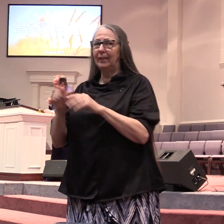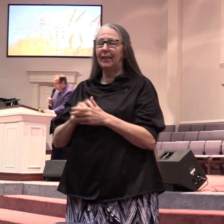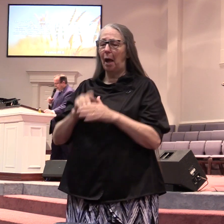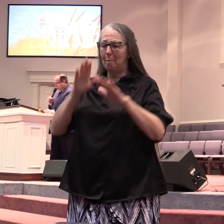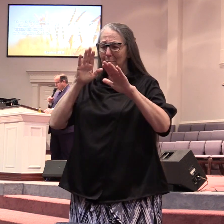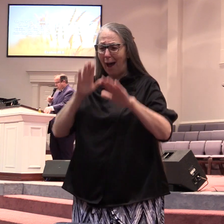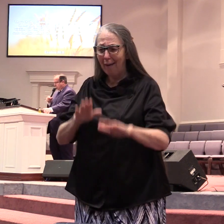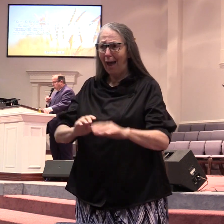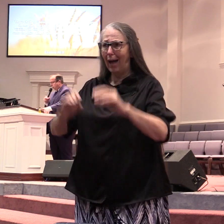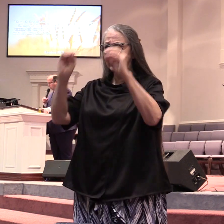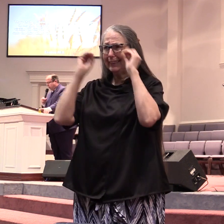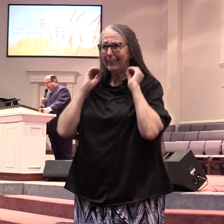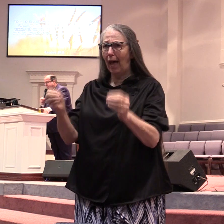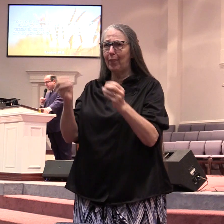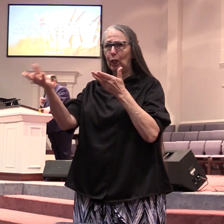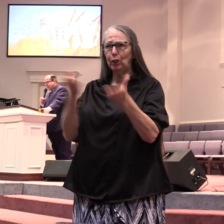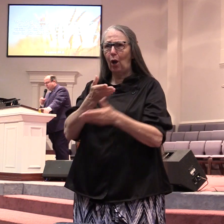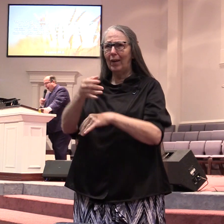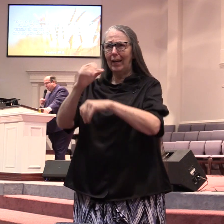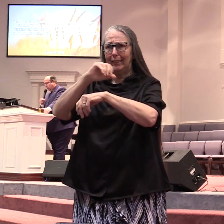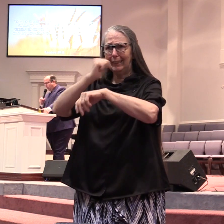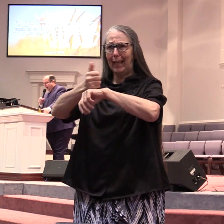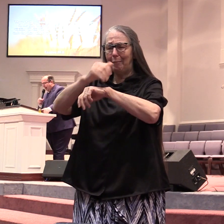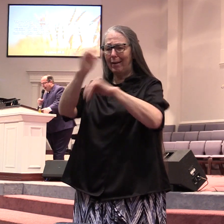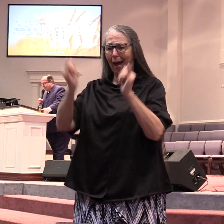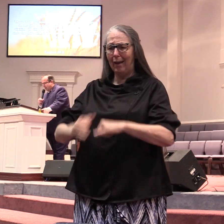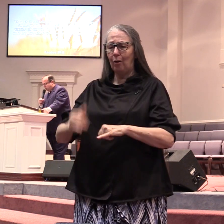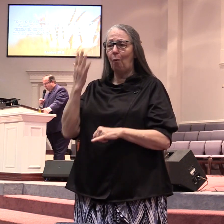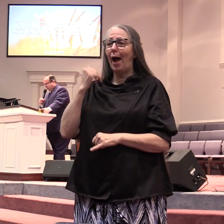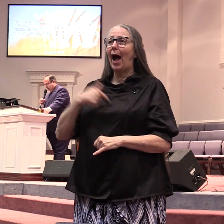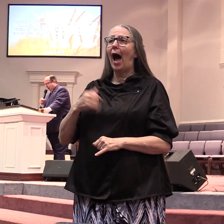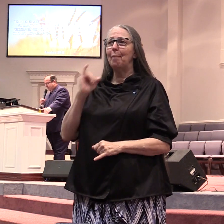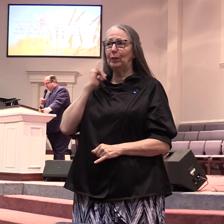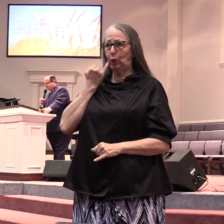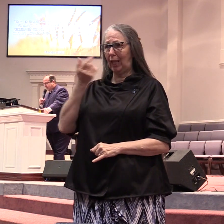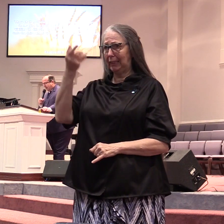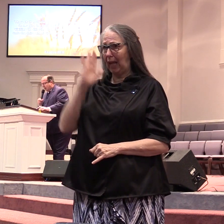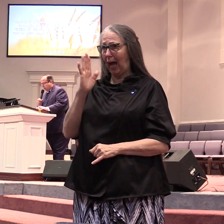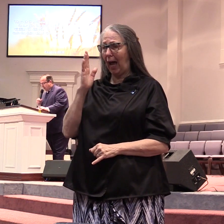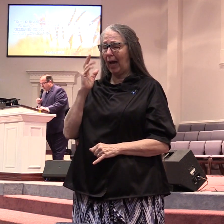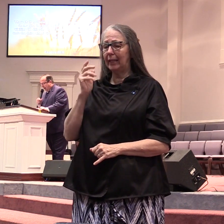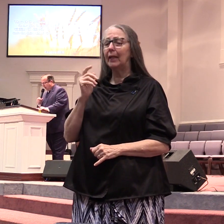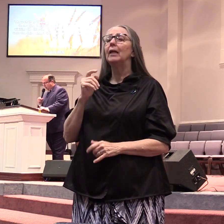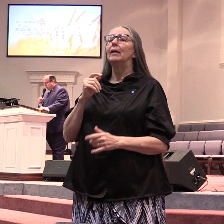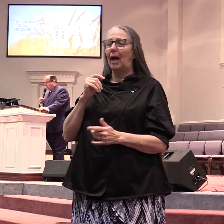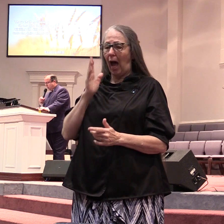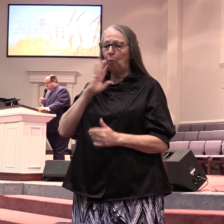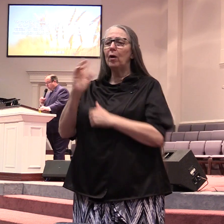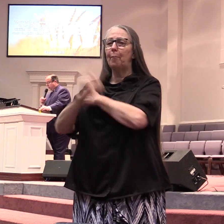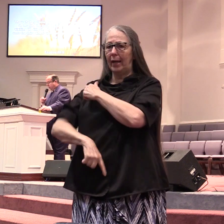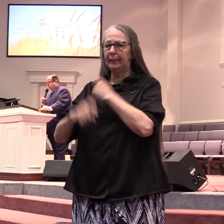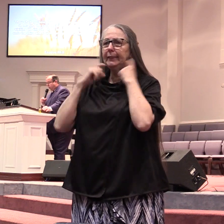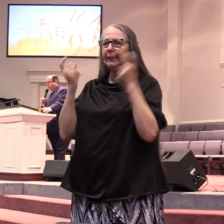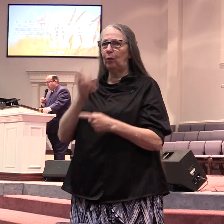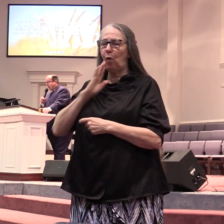bow down thyself to them, nor serve them. For I, the Lord thy God, am a jealous God, visiting the iniquity of the fathers upon the